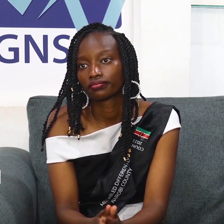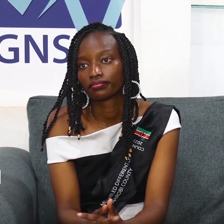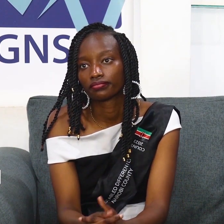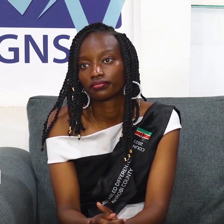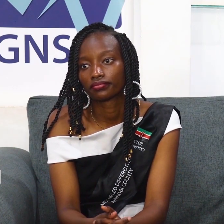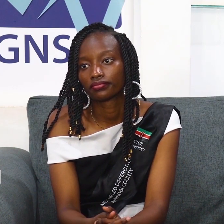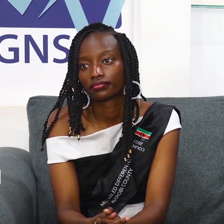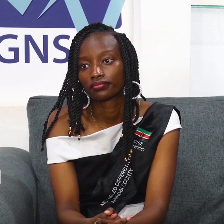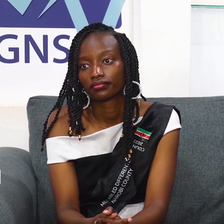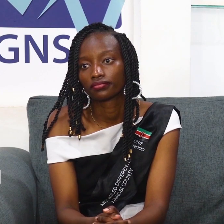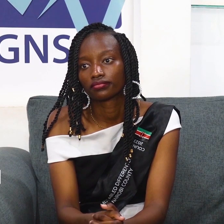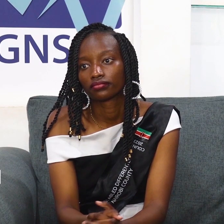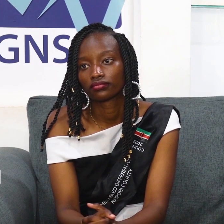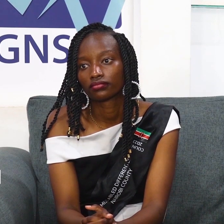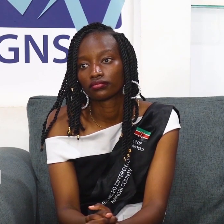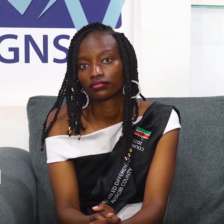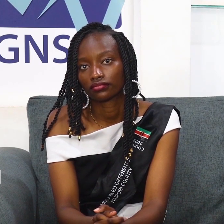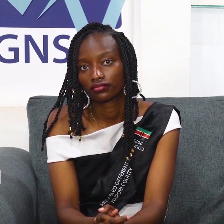the government needs to give a lot of support.